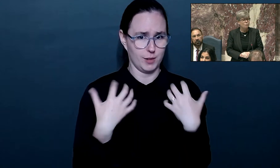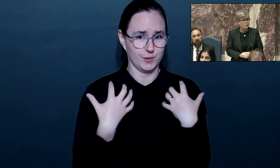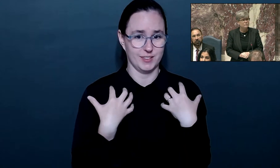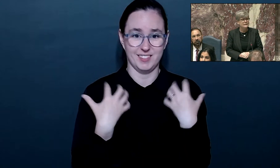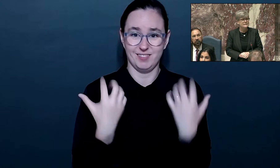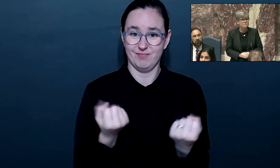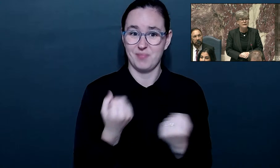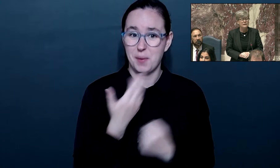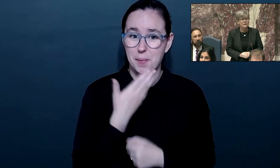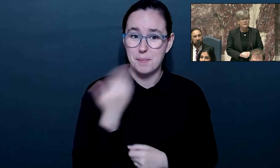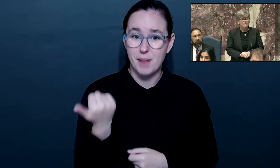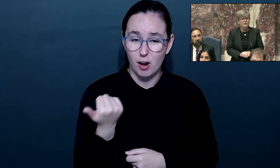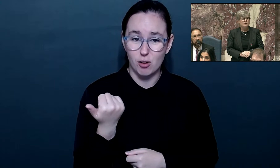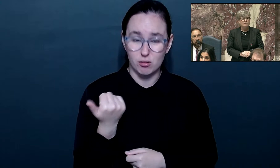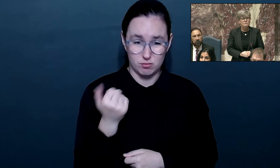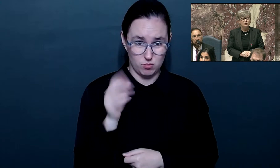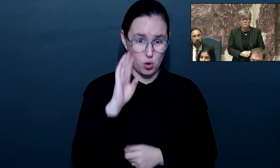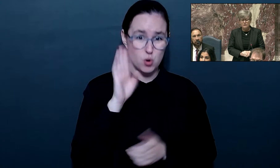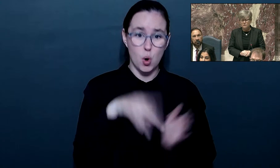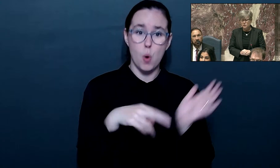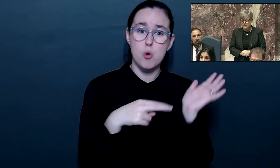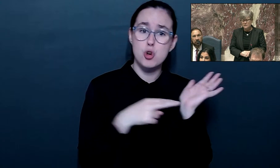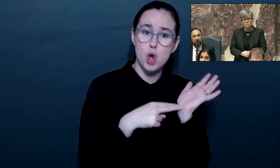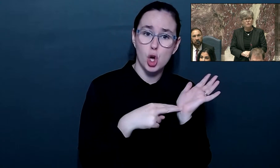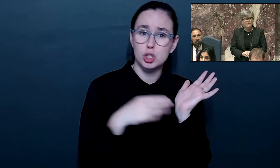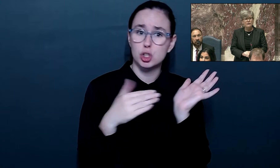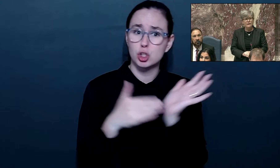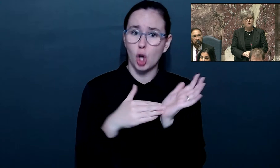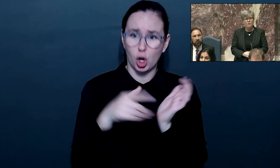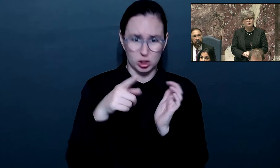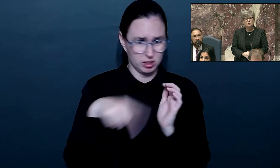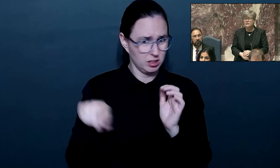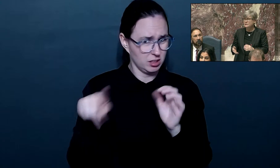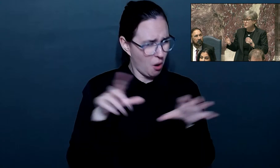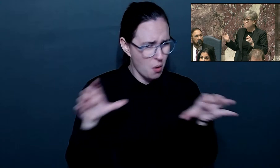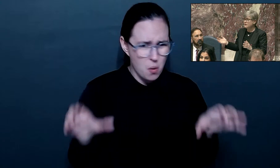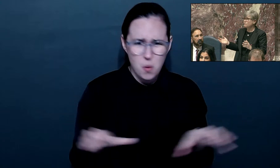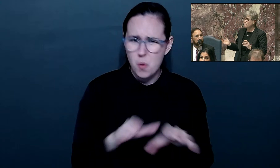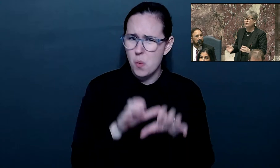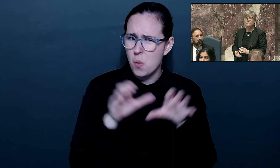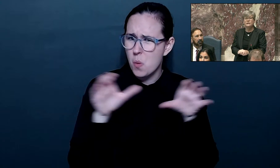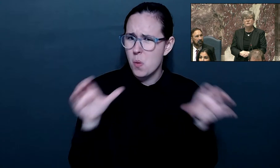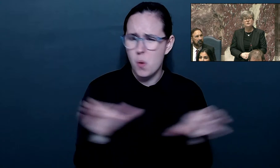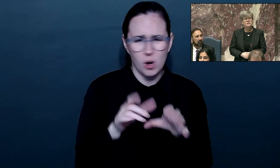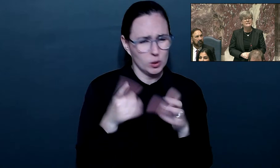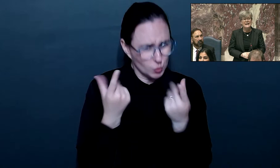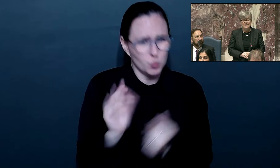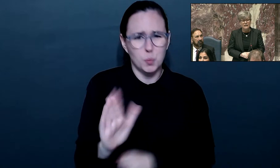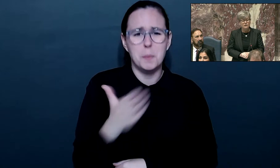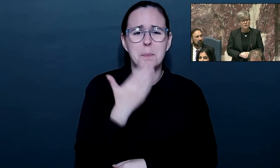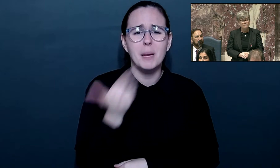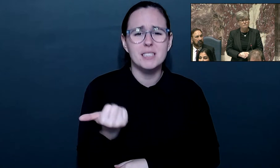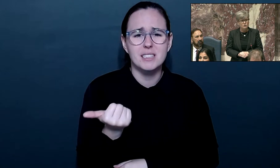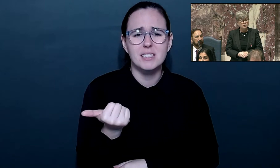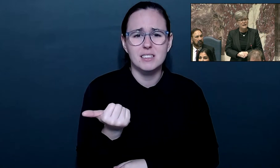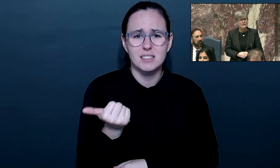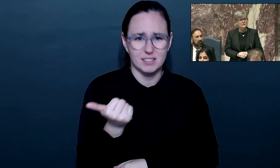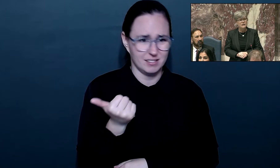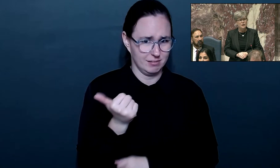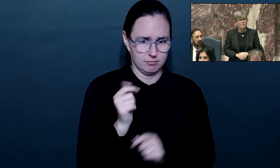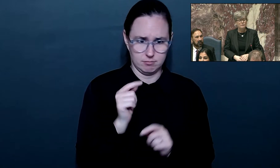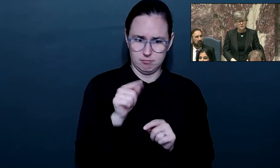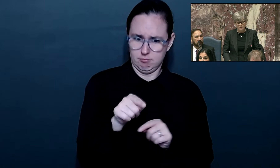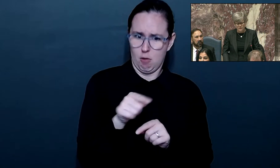safe workplace to be. Mr. Speaker, just this morning I had the opportunity to meet with frontline nurses and hear